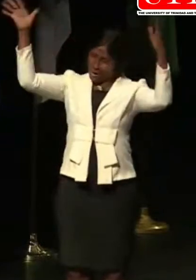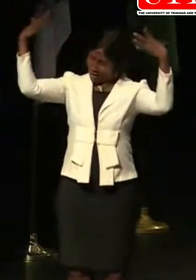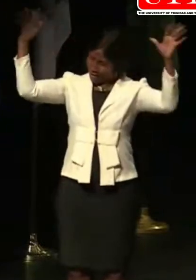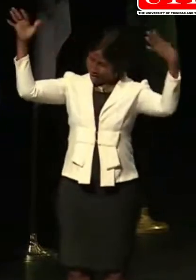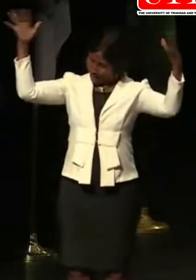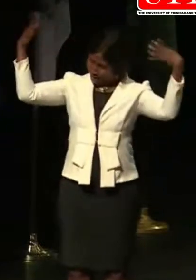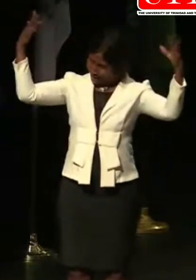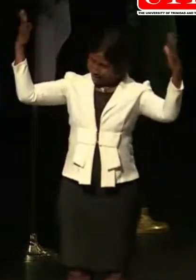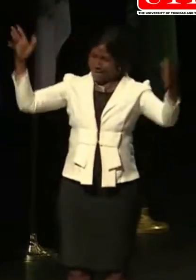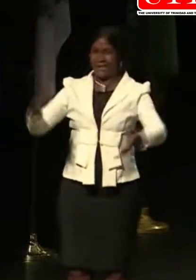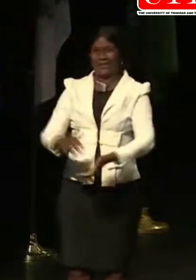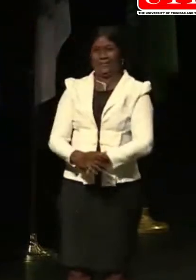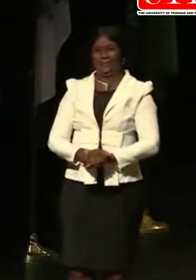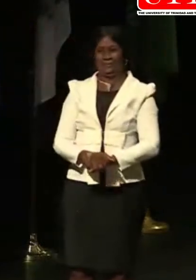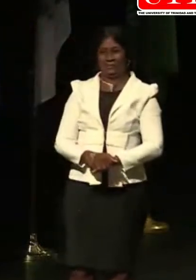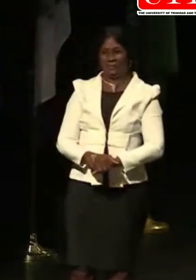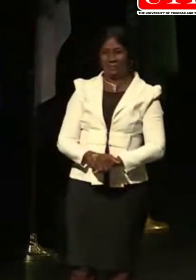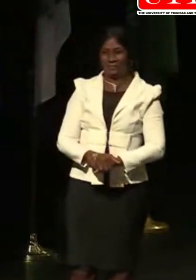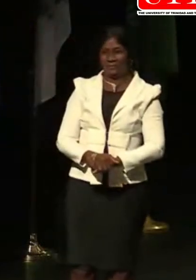applause.